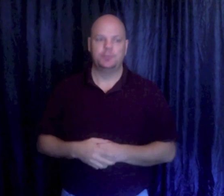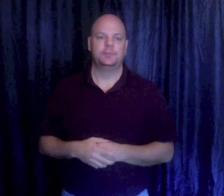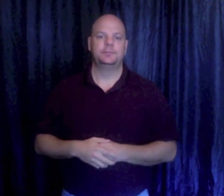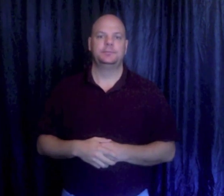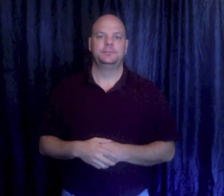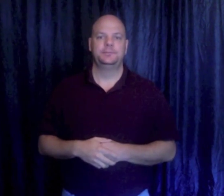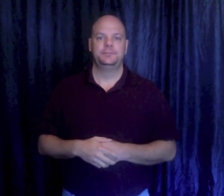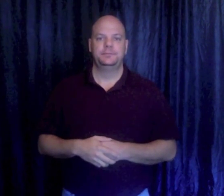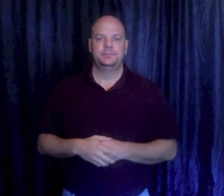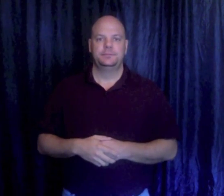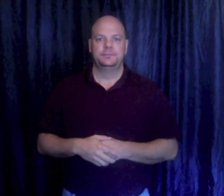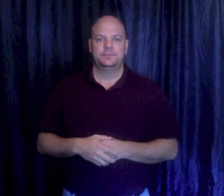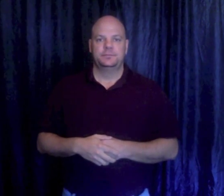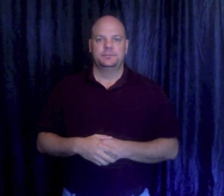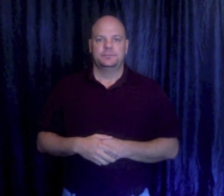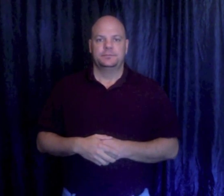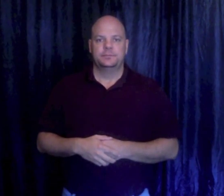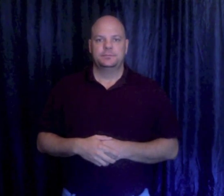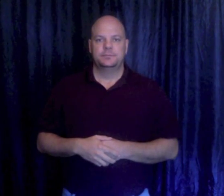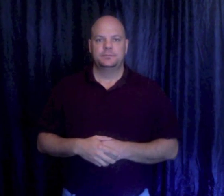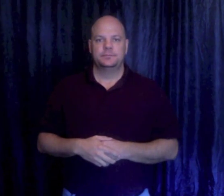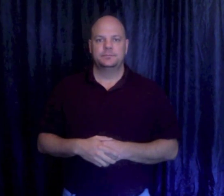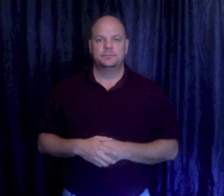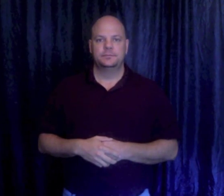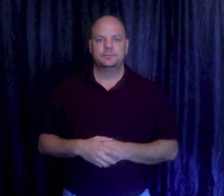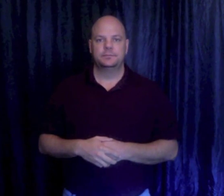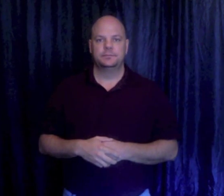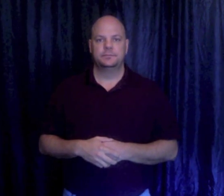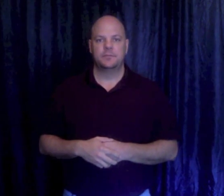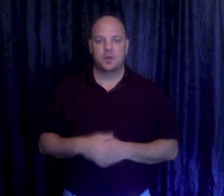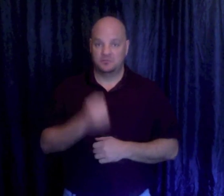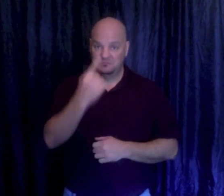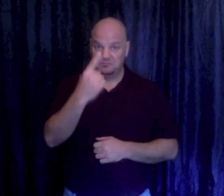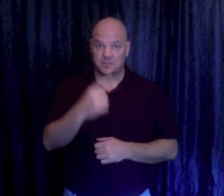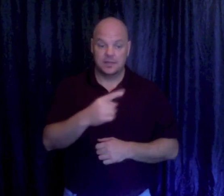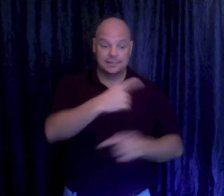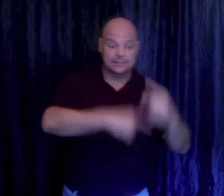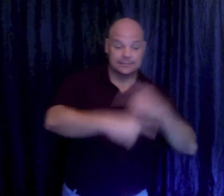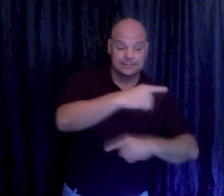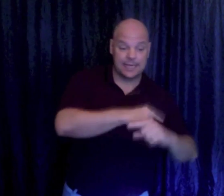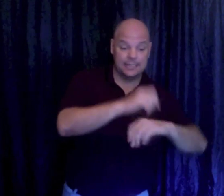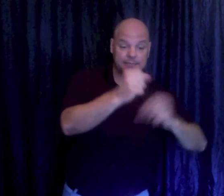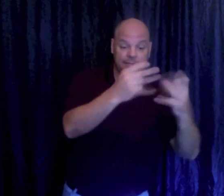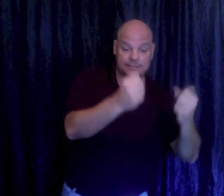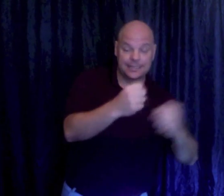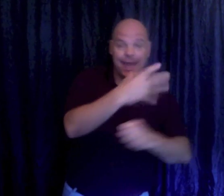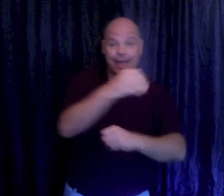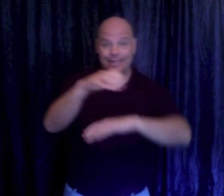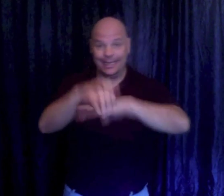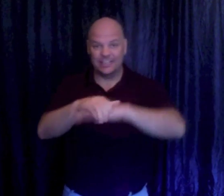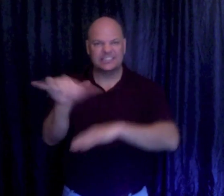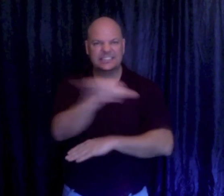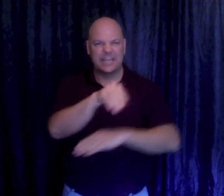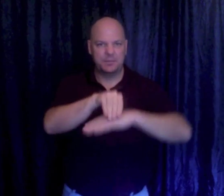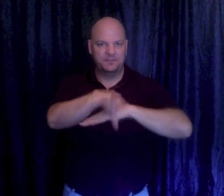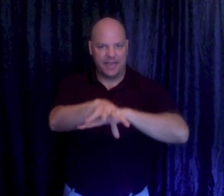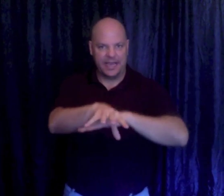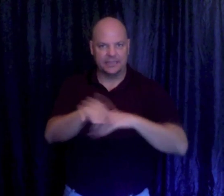examples where the sign, just happens the sign and the English have the same effect. So if you say things like, if